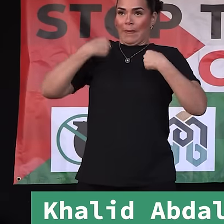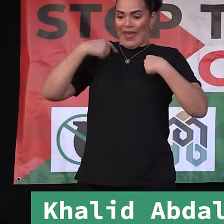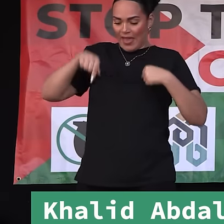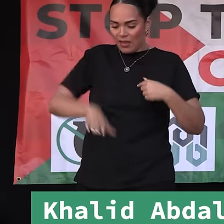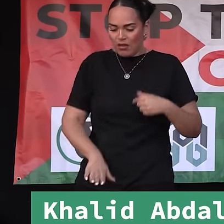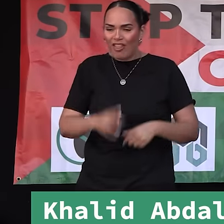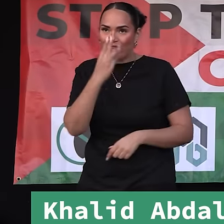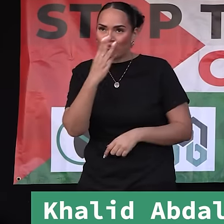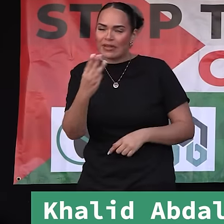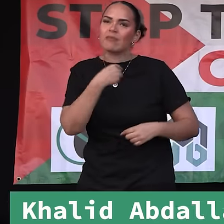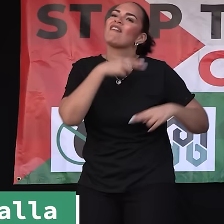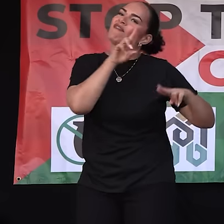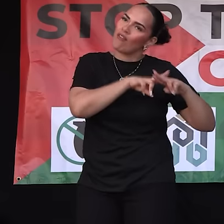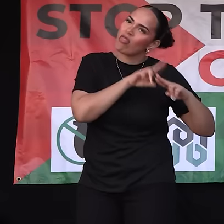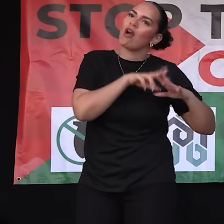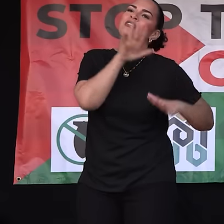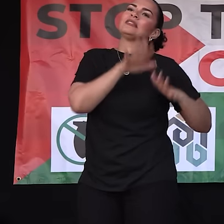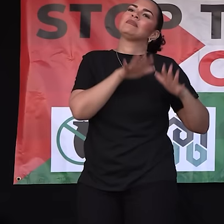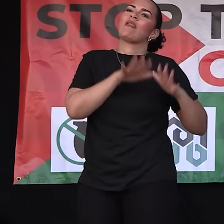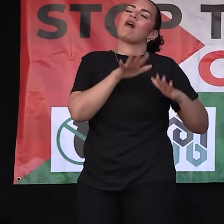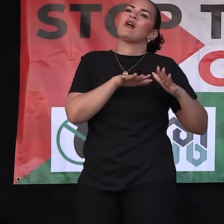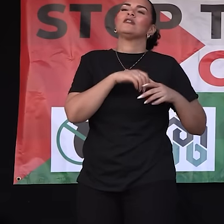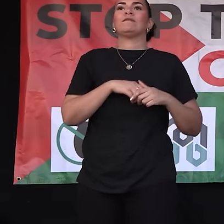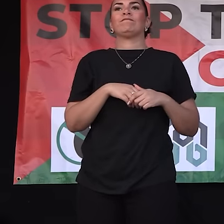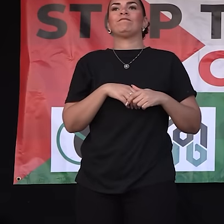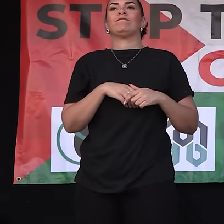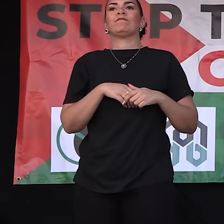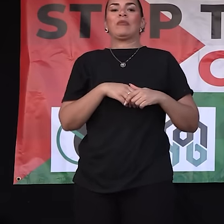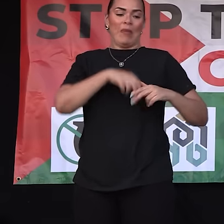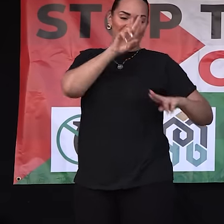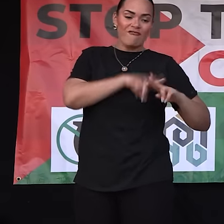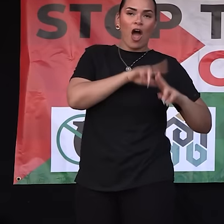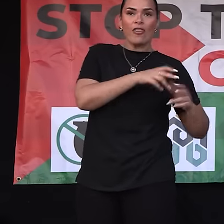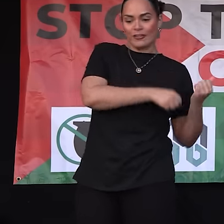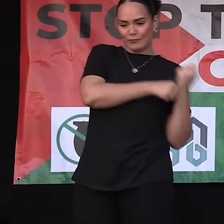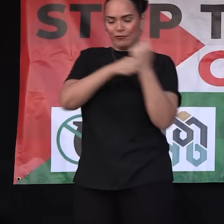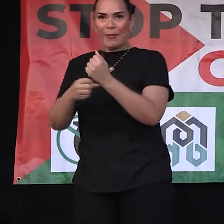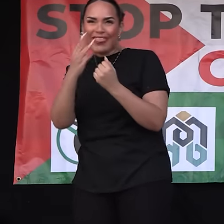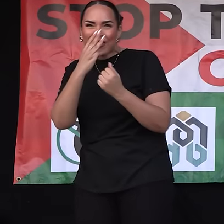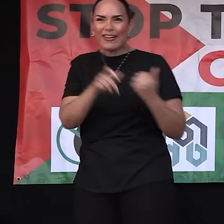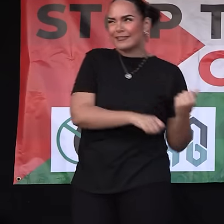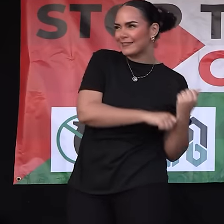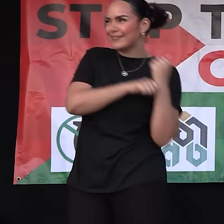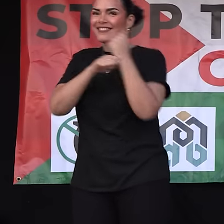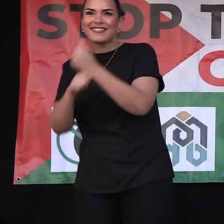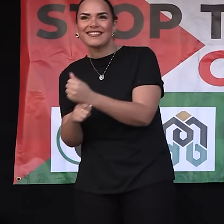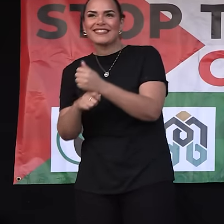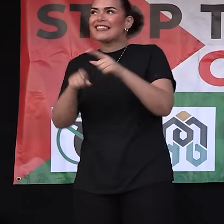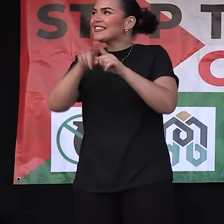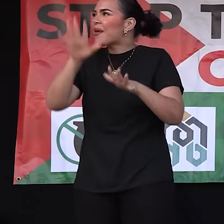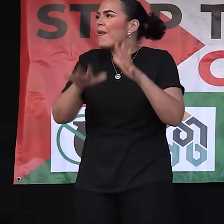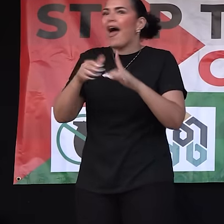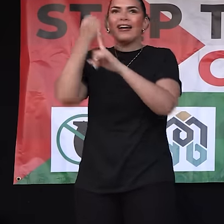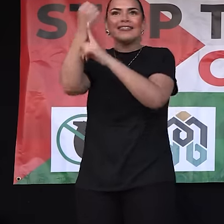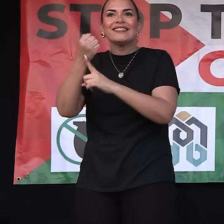three that I was taken to my very first demonstration, learning to chant Free Palestine,